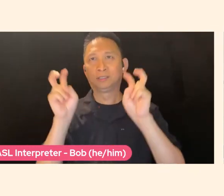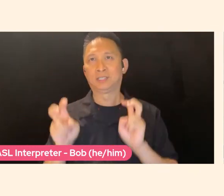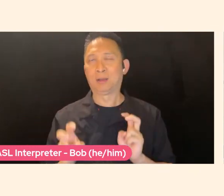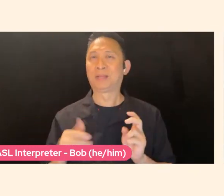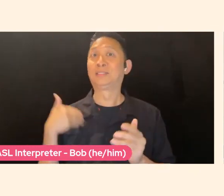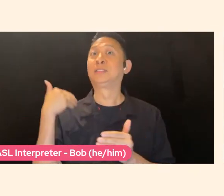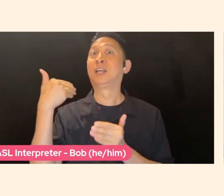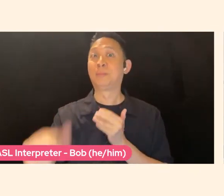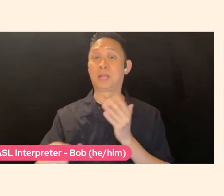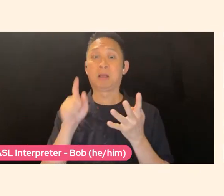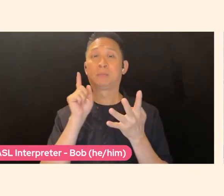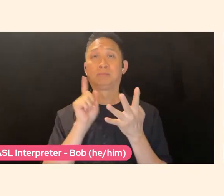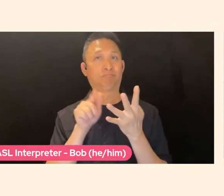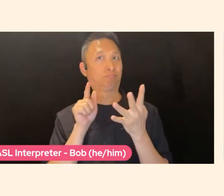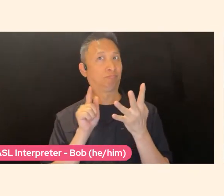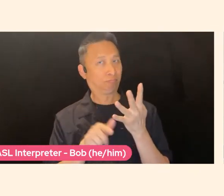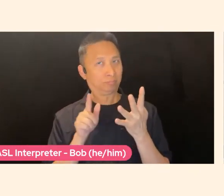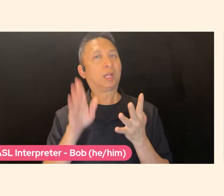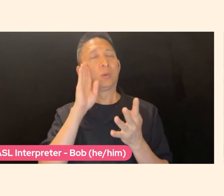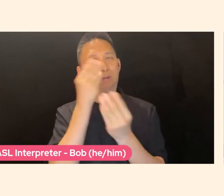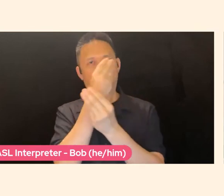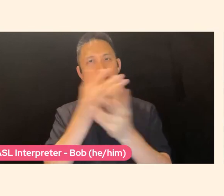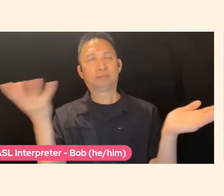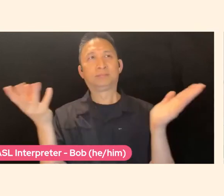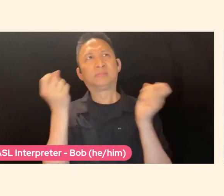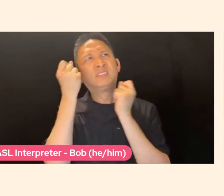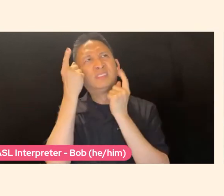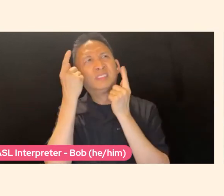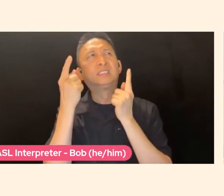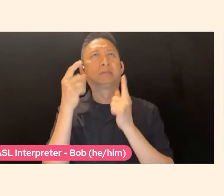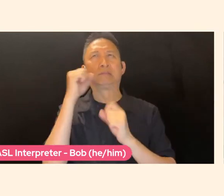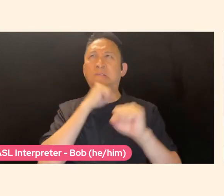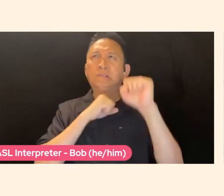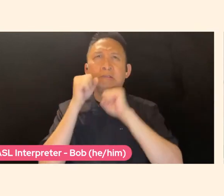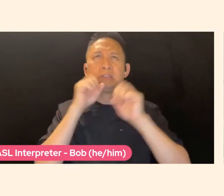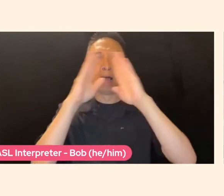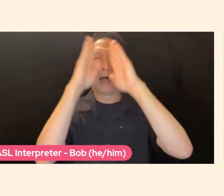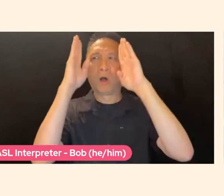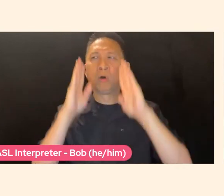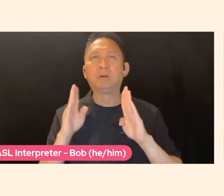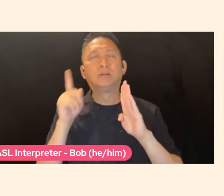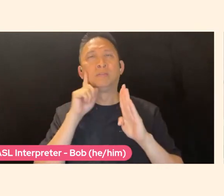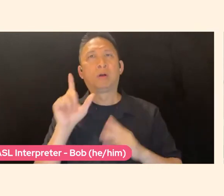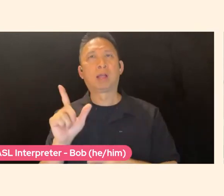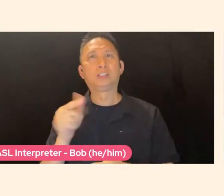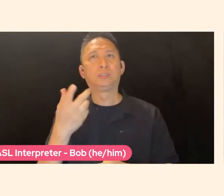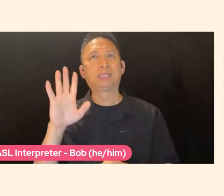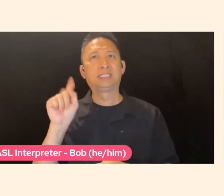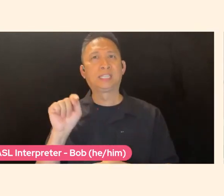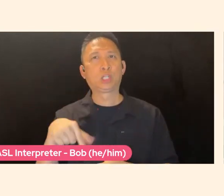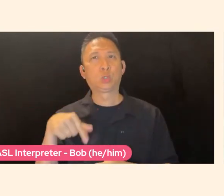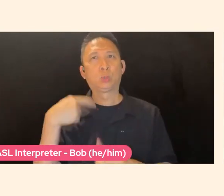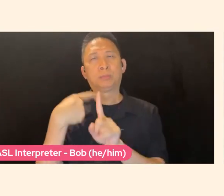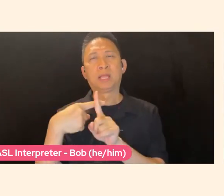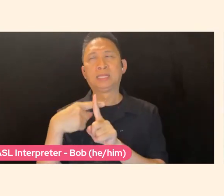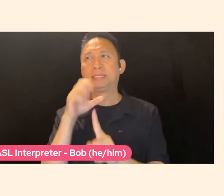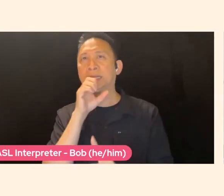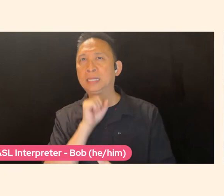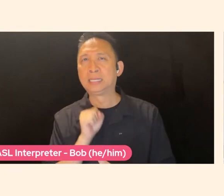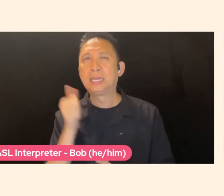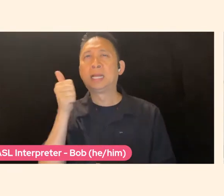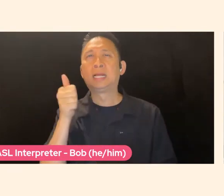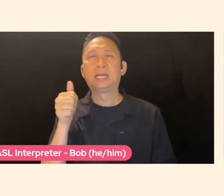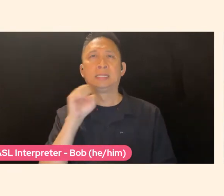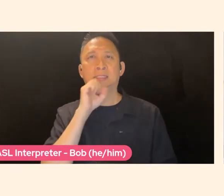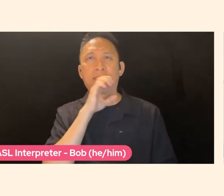to deepen our understanding of the housing challenges and opportunities faced by LGBTQ+ elders. So please